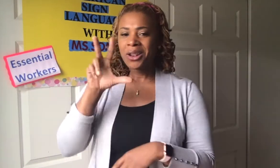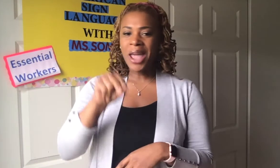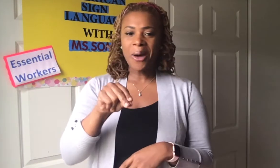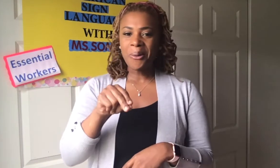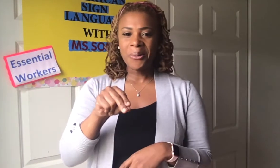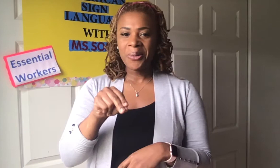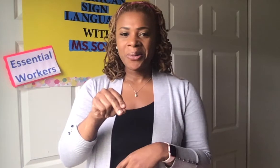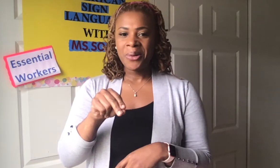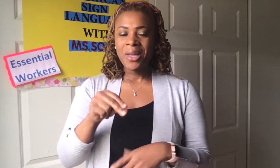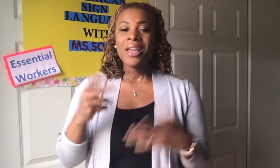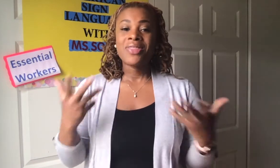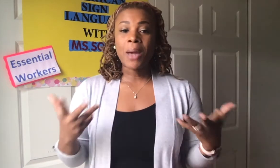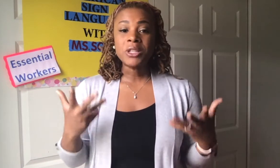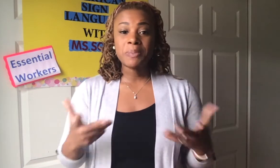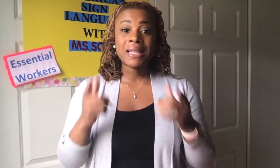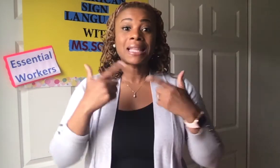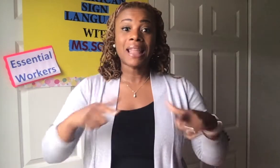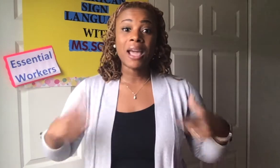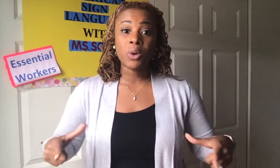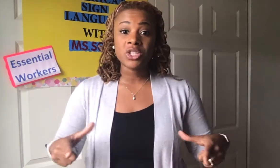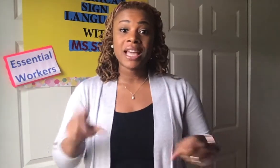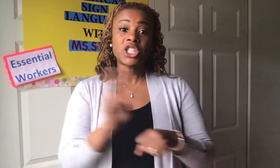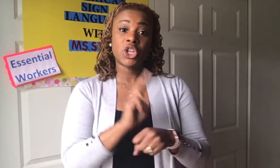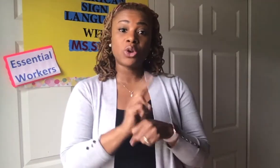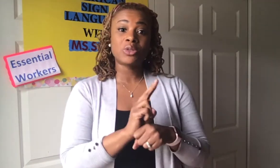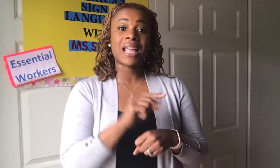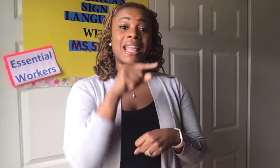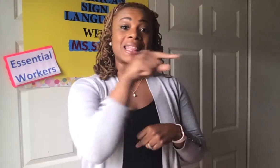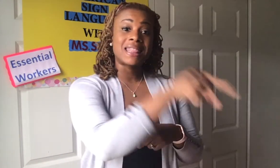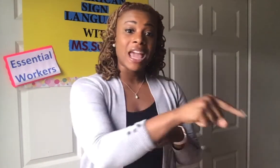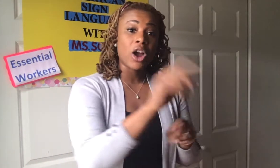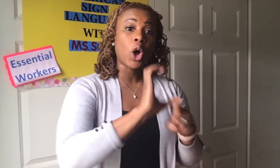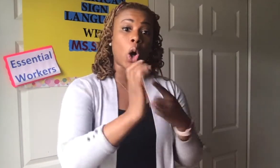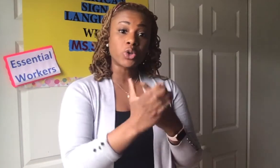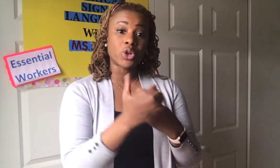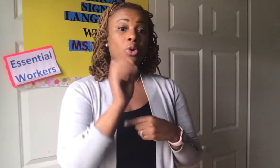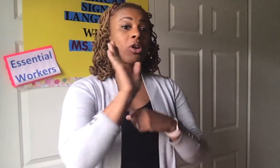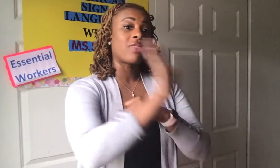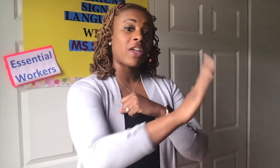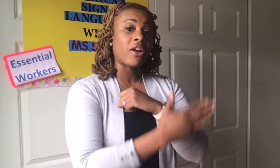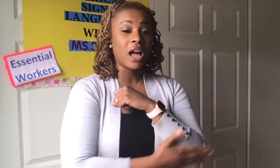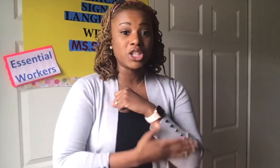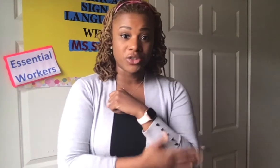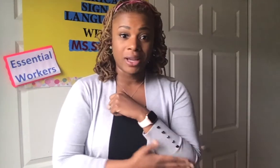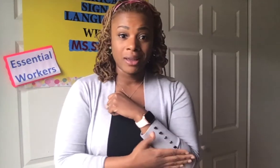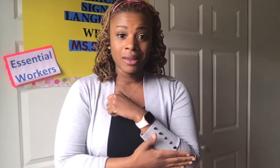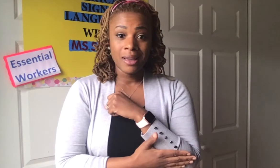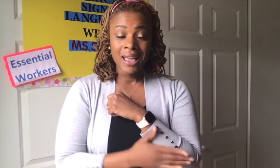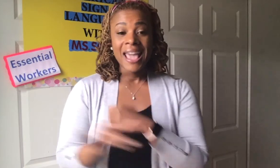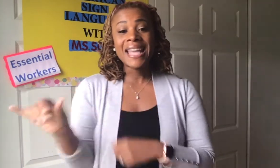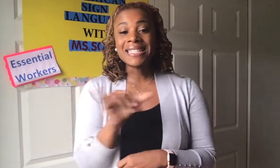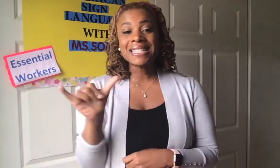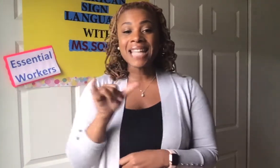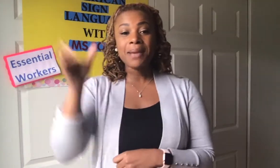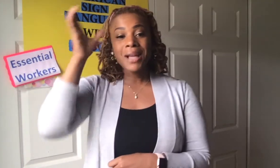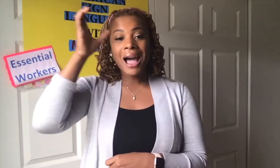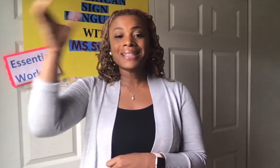No. They would speak the language that's used in their culture or in their country. It's the same concept